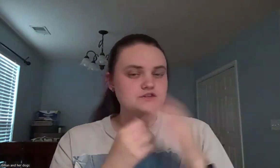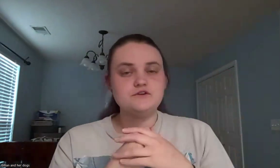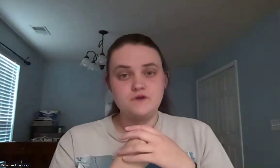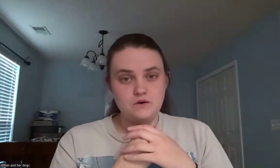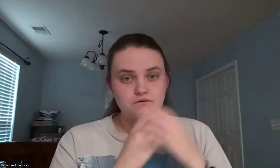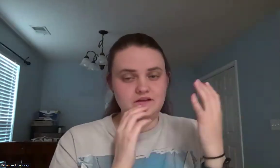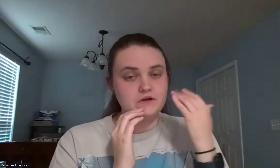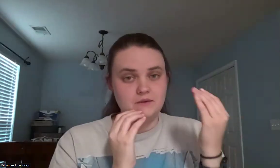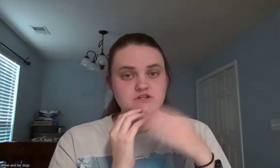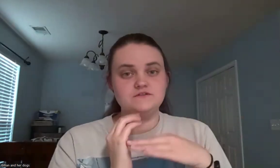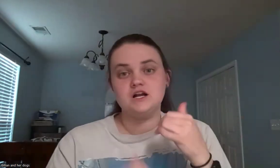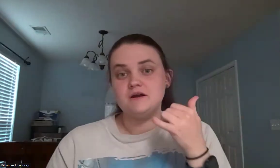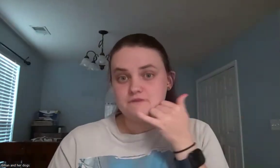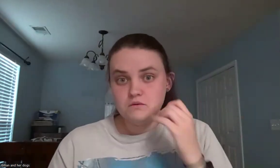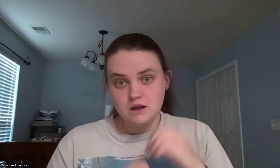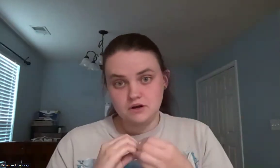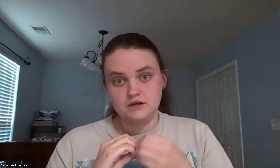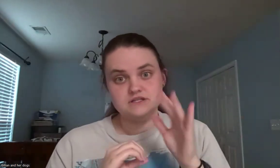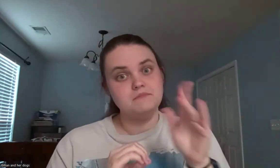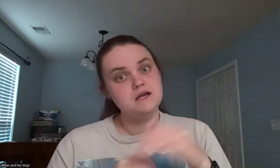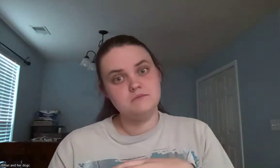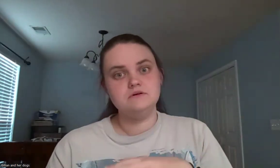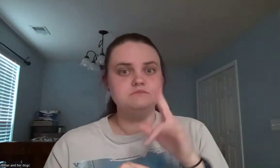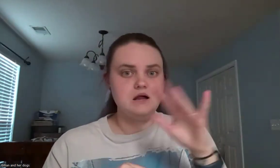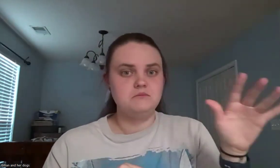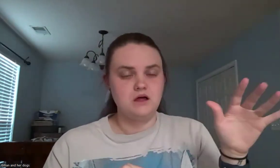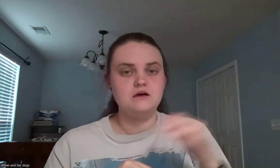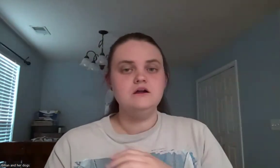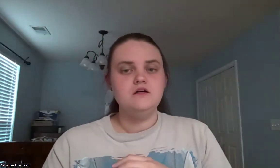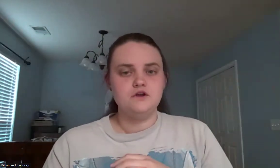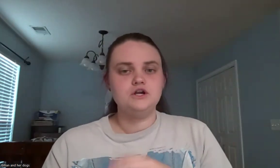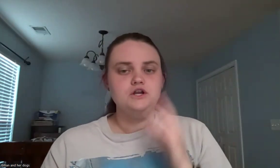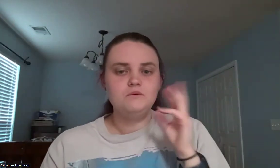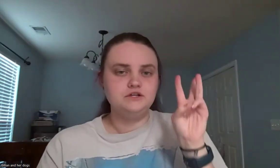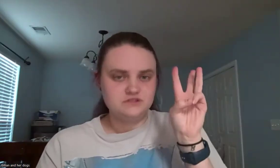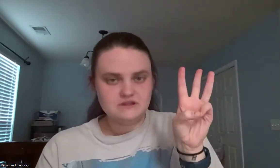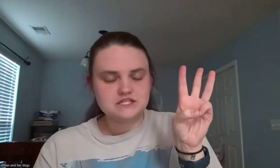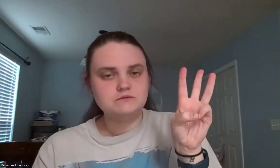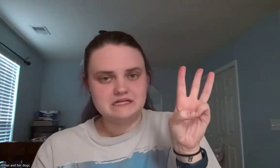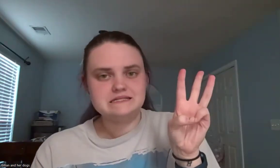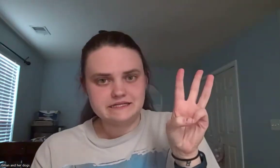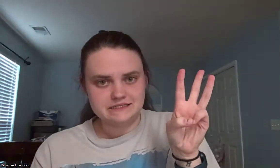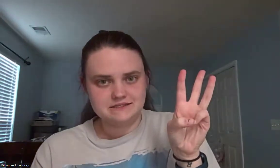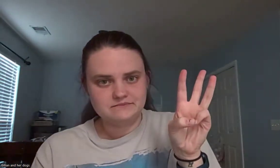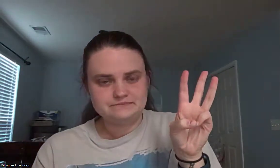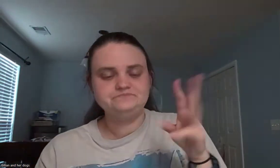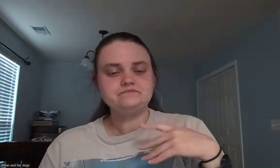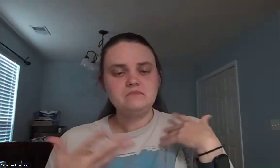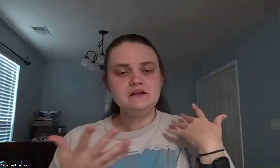for phone, like for numbers. So if you're talking about a phone number and you're saying my number is blah, blah, blah, they're going to know when you do this, you mean a 6.